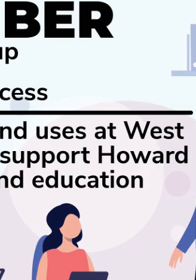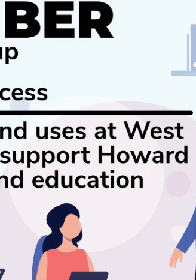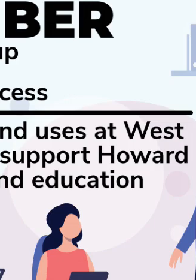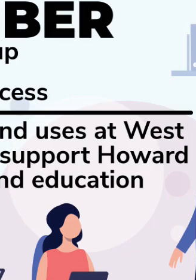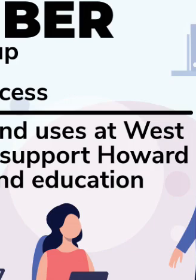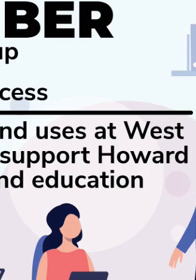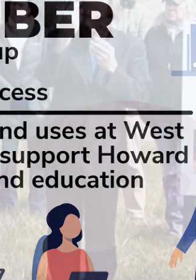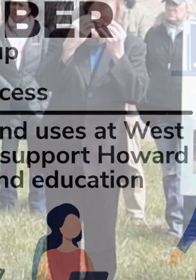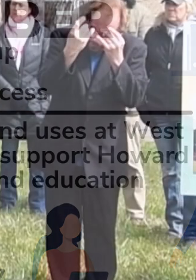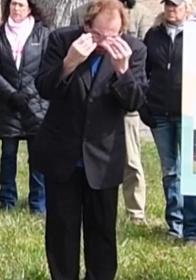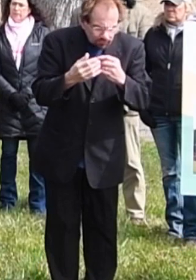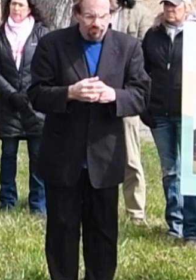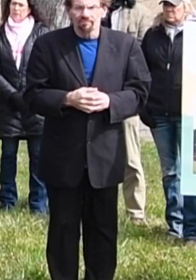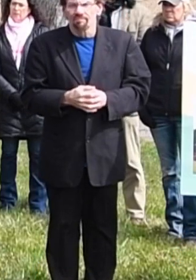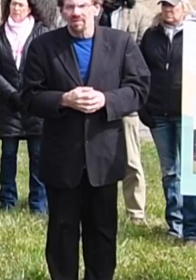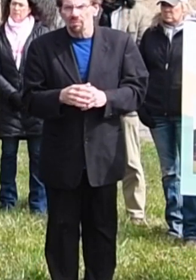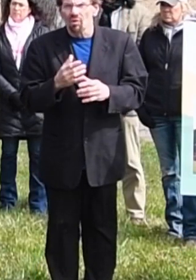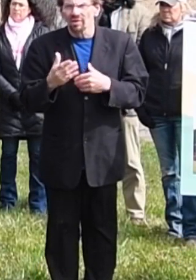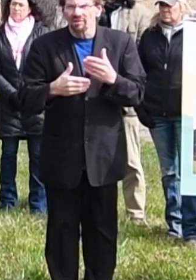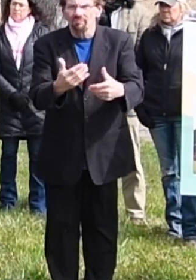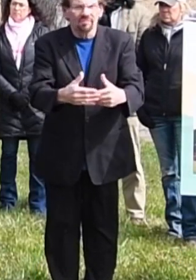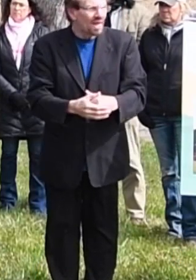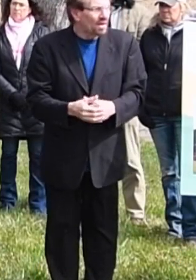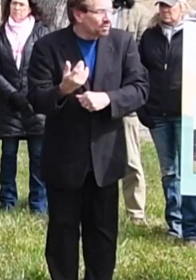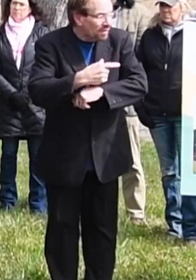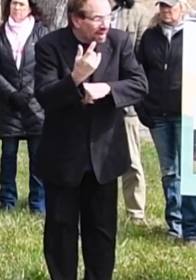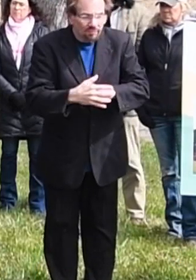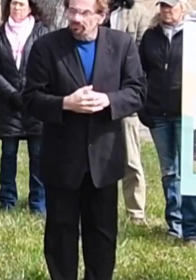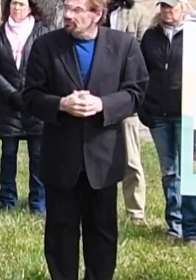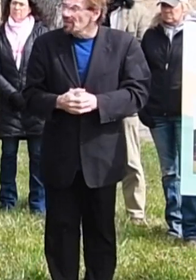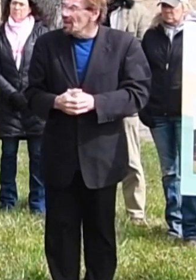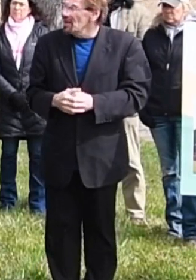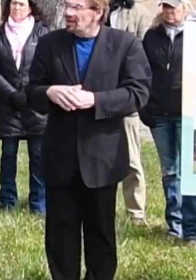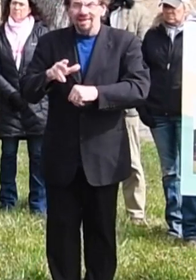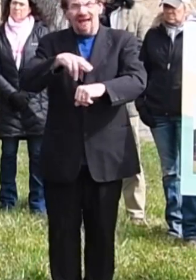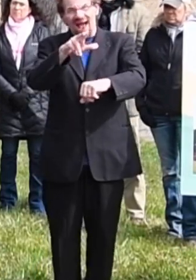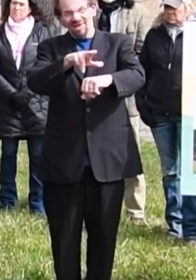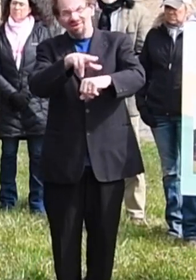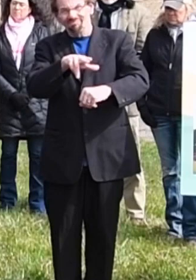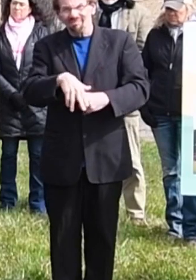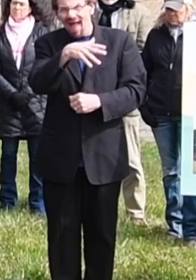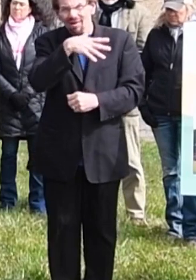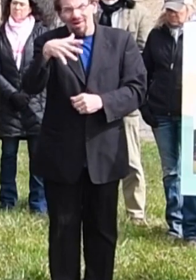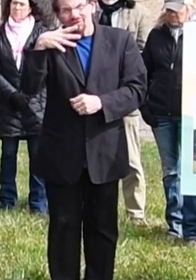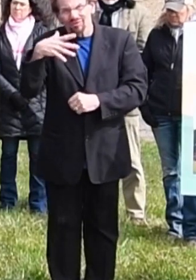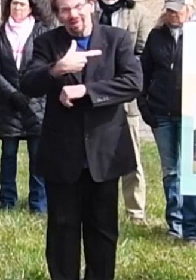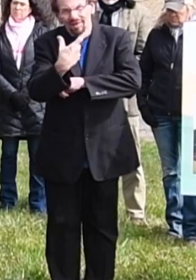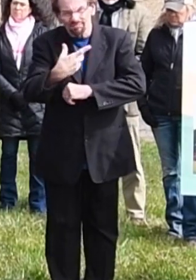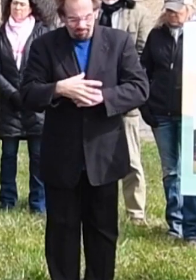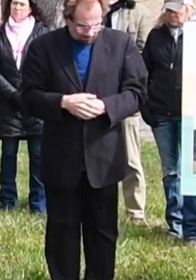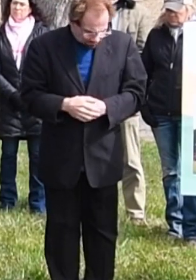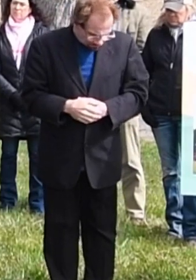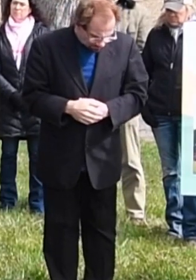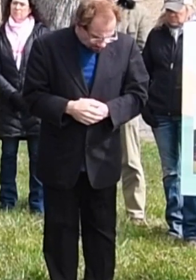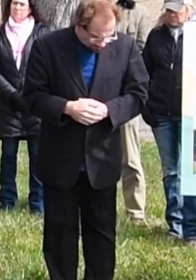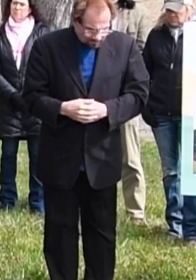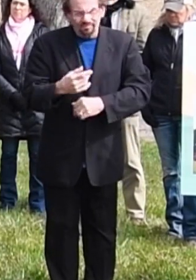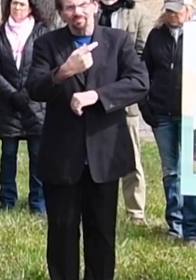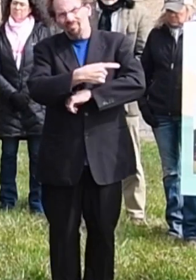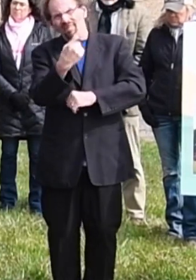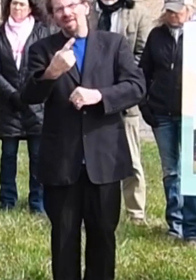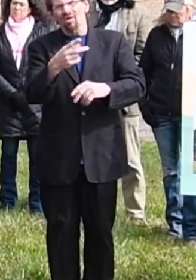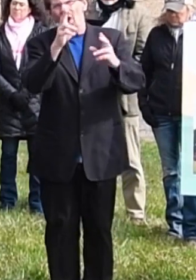their thoughts in this process. Now, today is National Agriculture Day, a day to honor